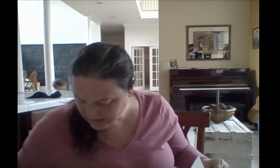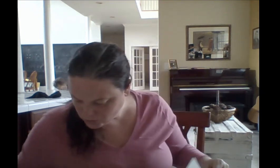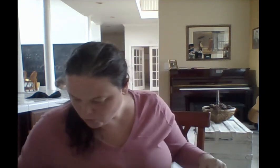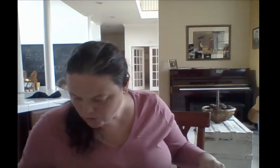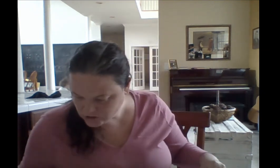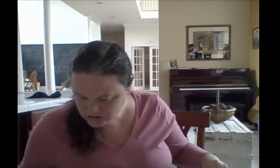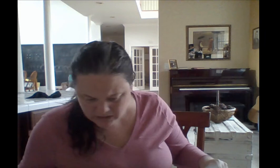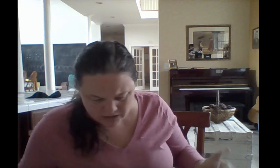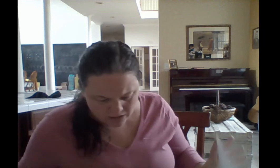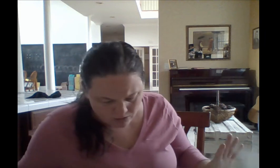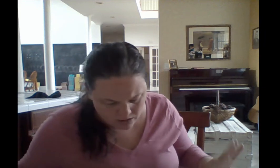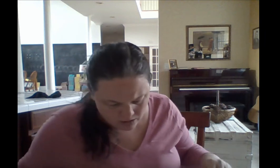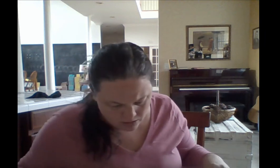actual questions I stuck on here